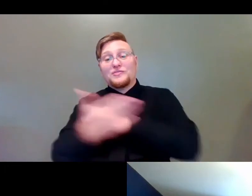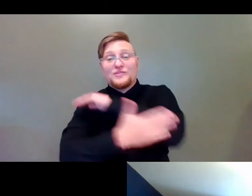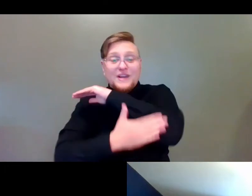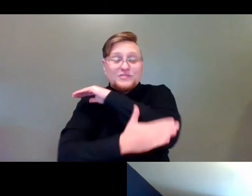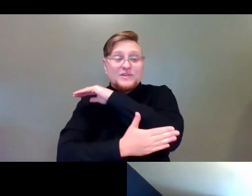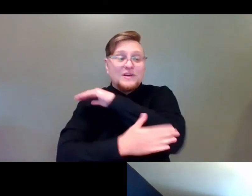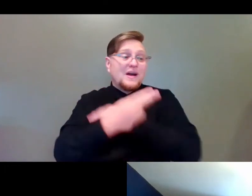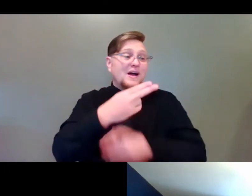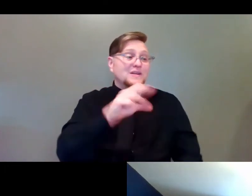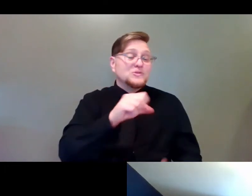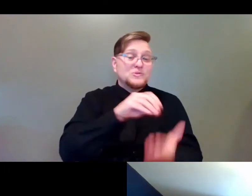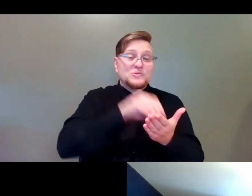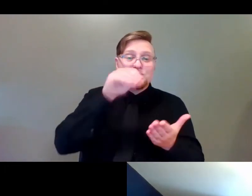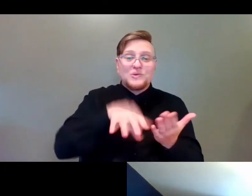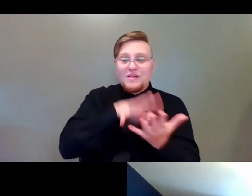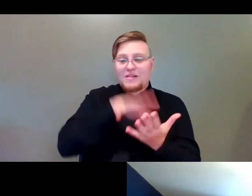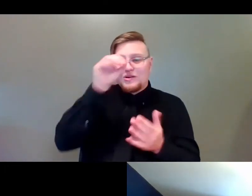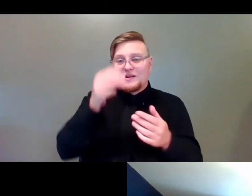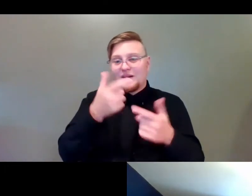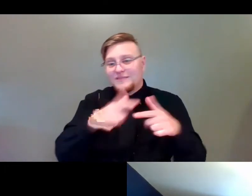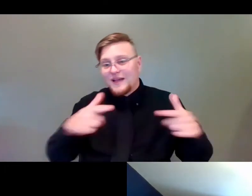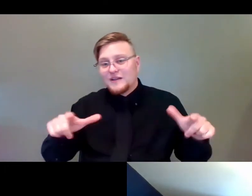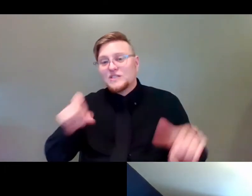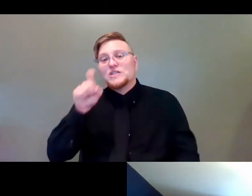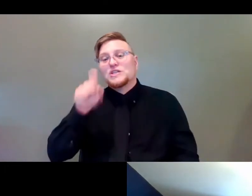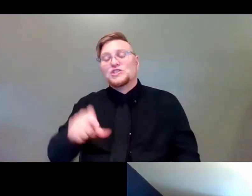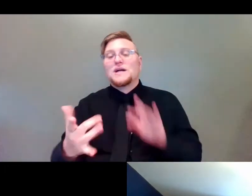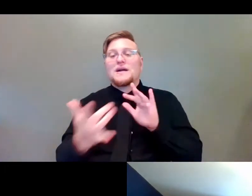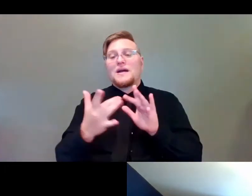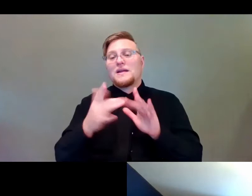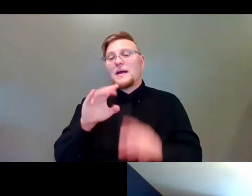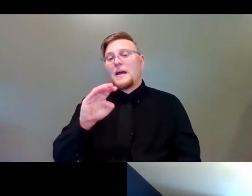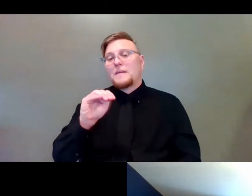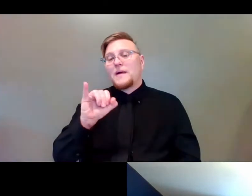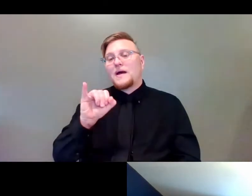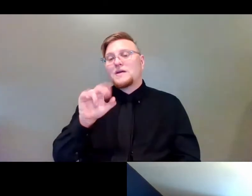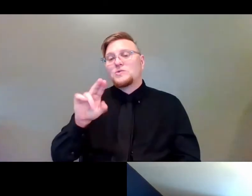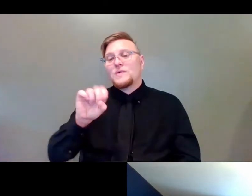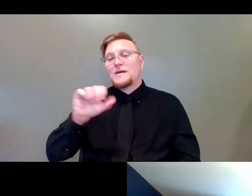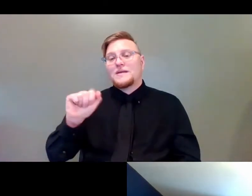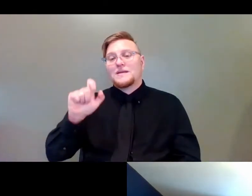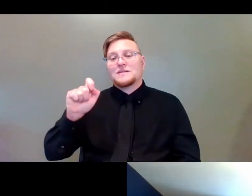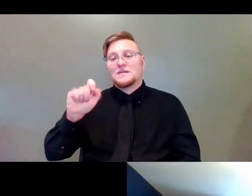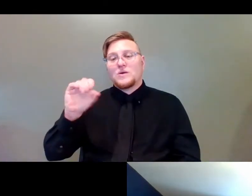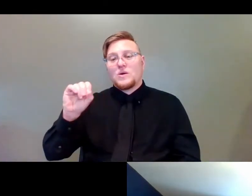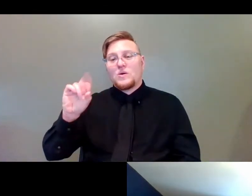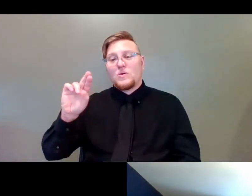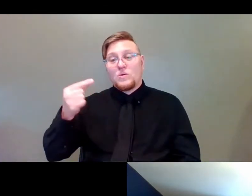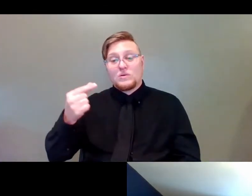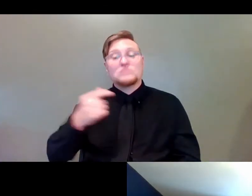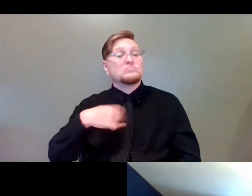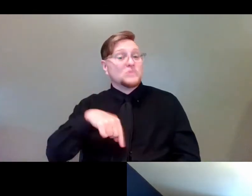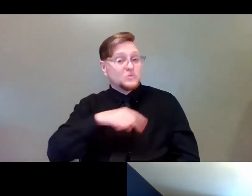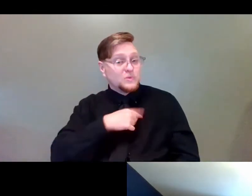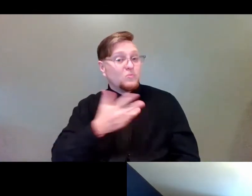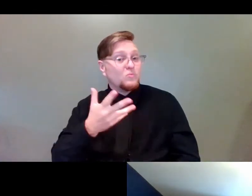learning a language, you should definitely contact miusa.org, because we want to hear from you